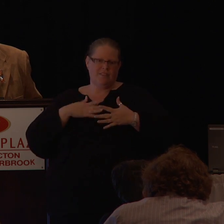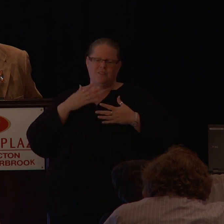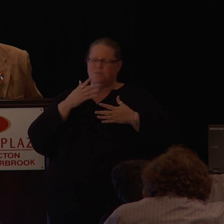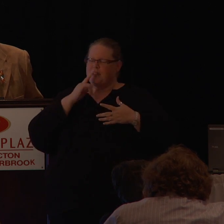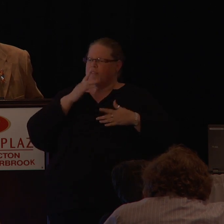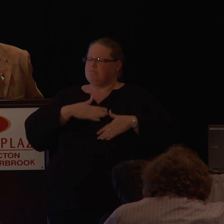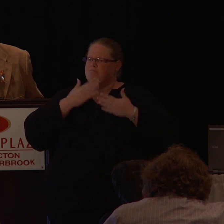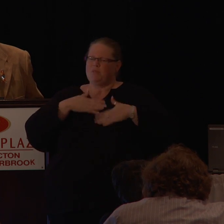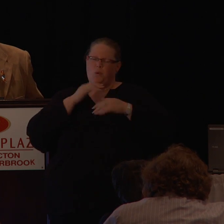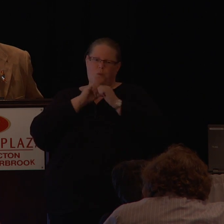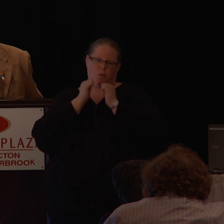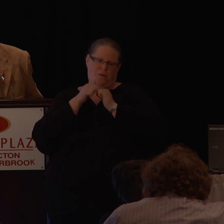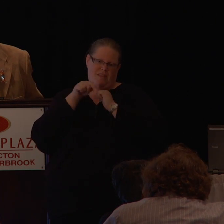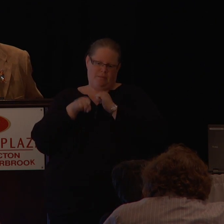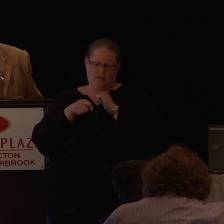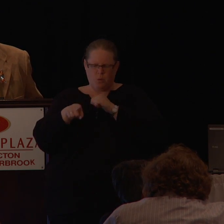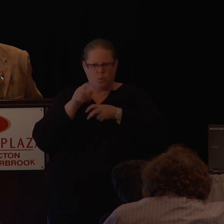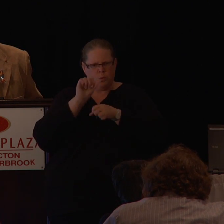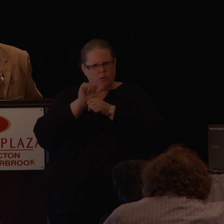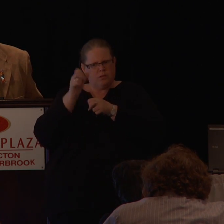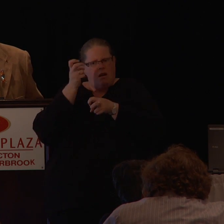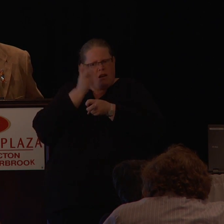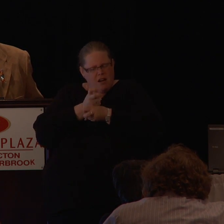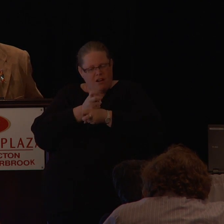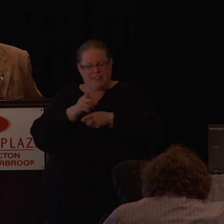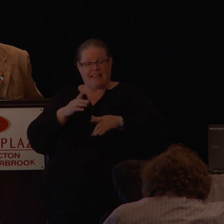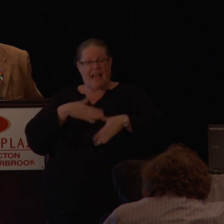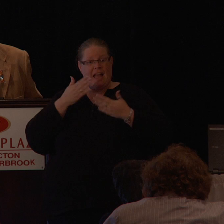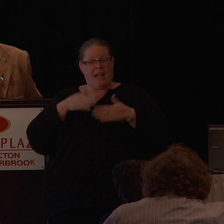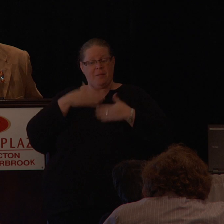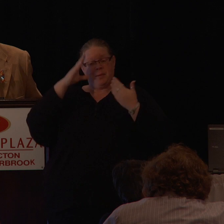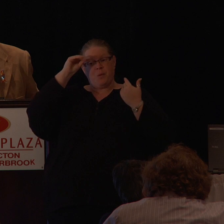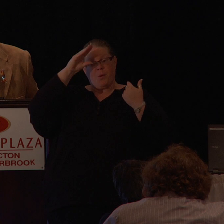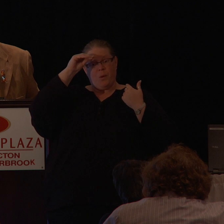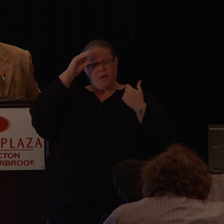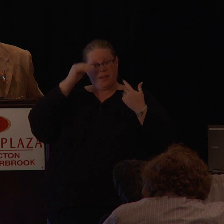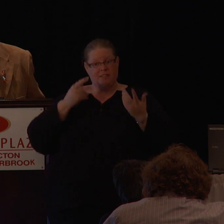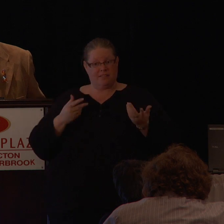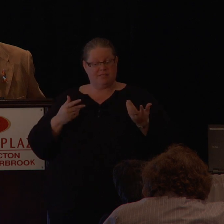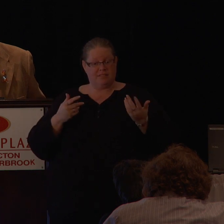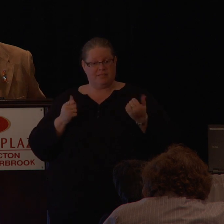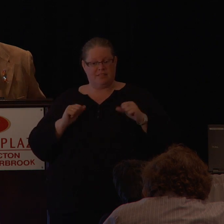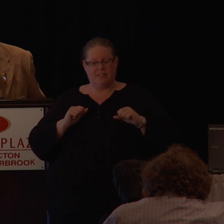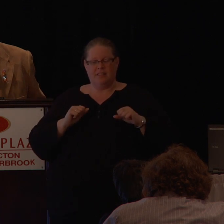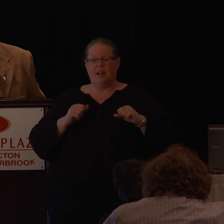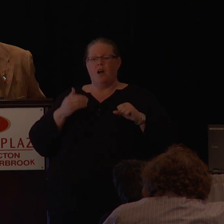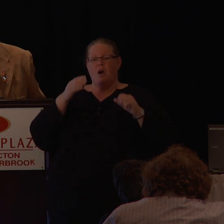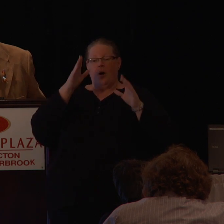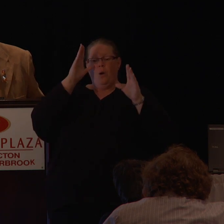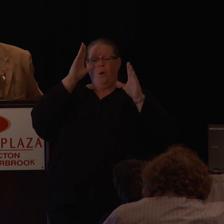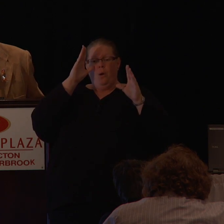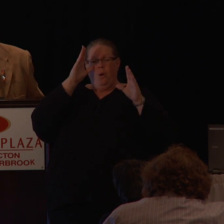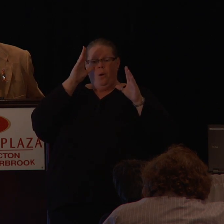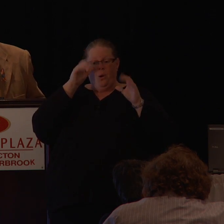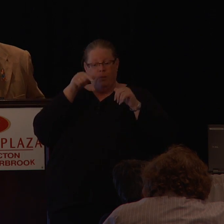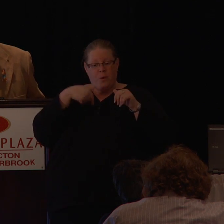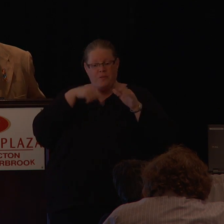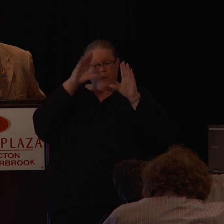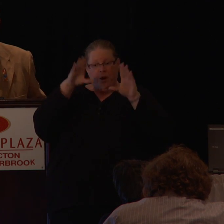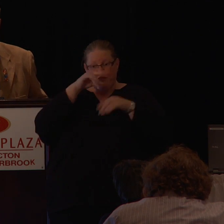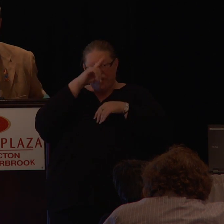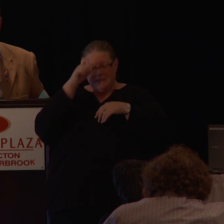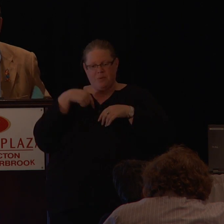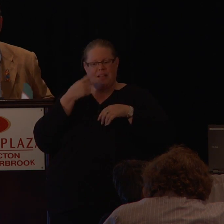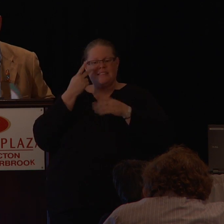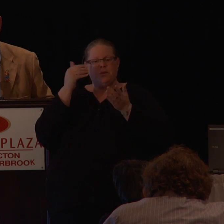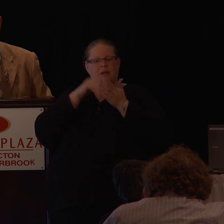with. He is such a hard worker and a happy child. Have a wonderful summer. See you in September for